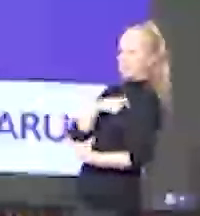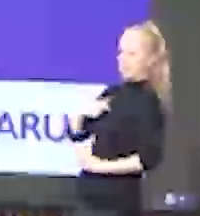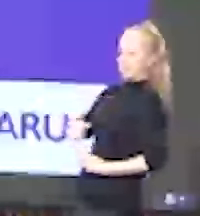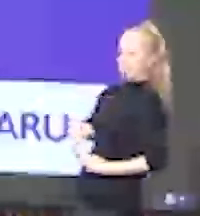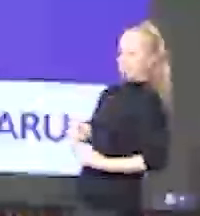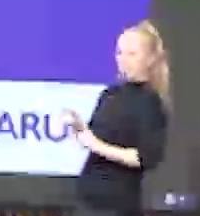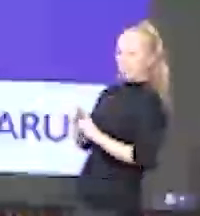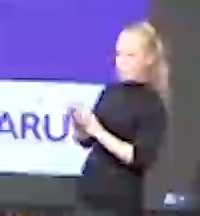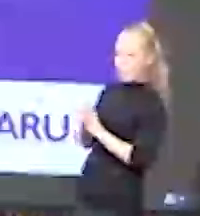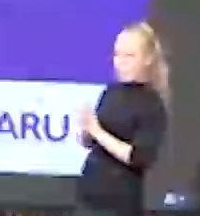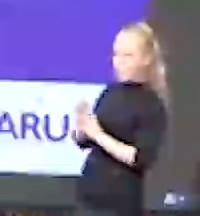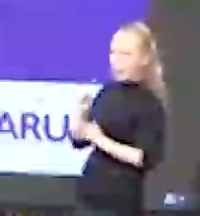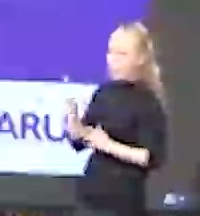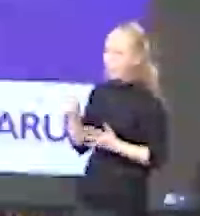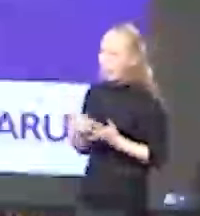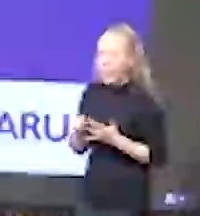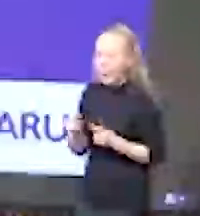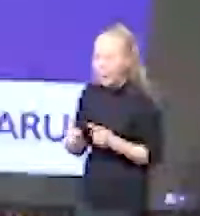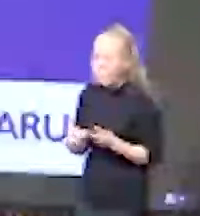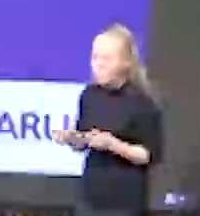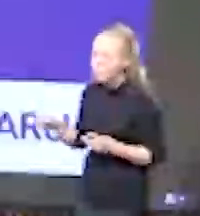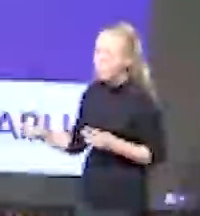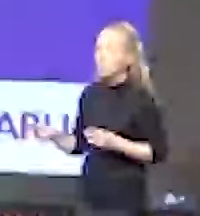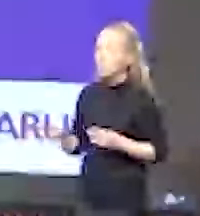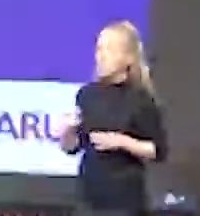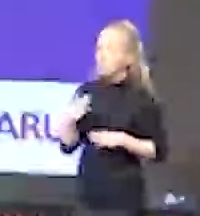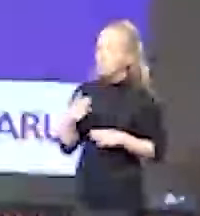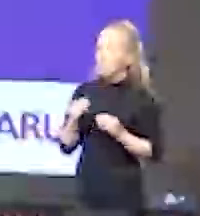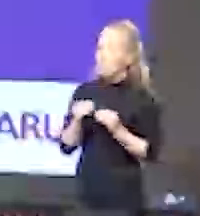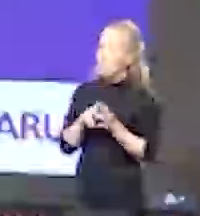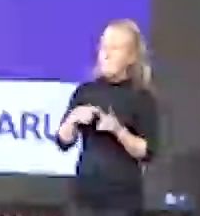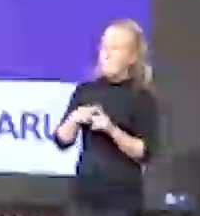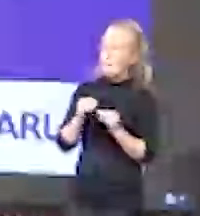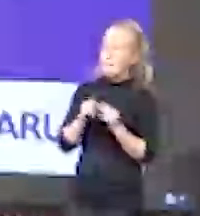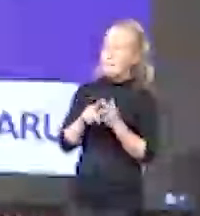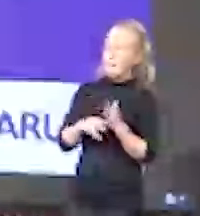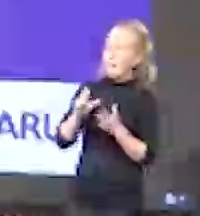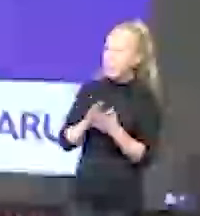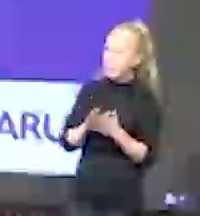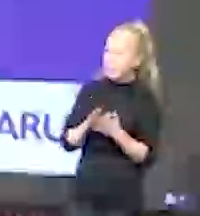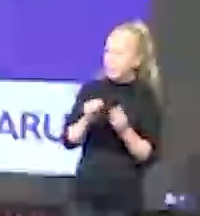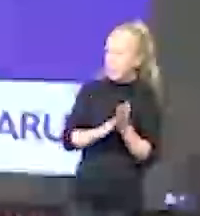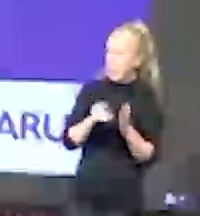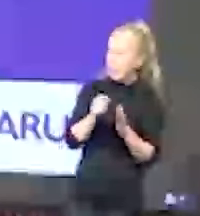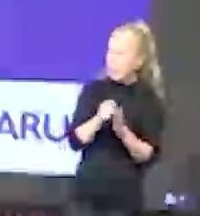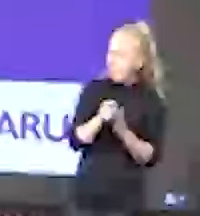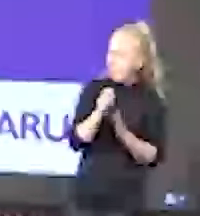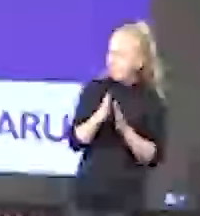What are the other options? You're currently a backbench MP. What are the other options to get to a parliamentarian? Yeah, I think